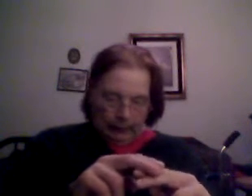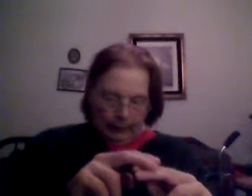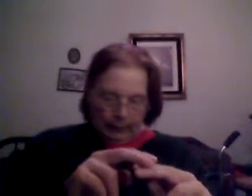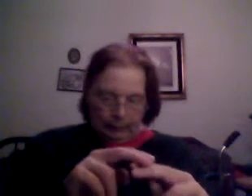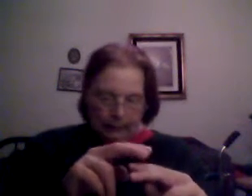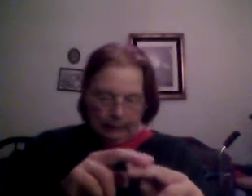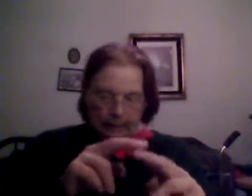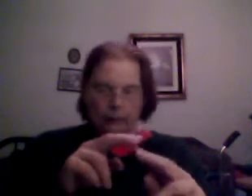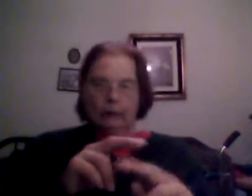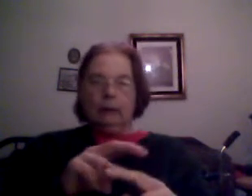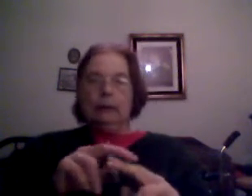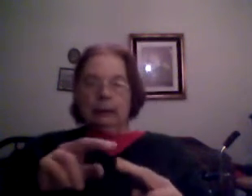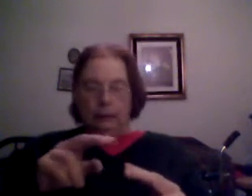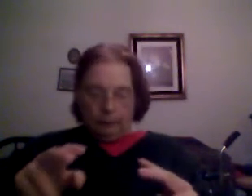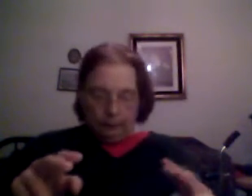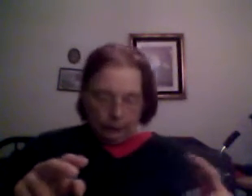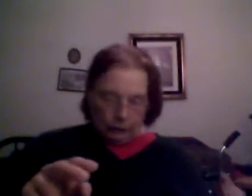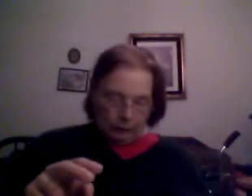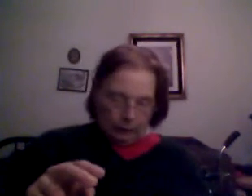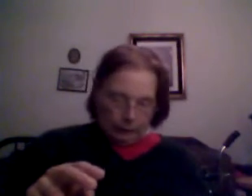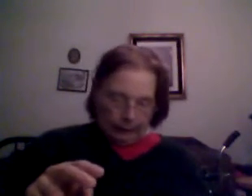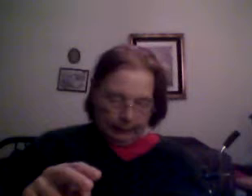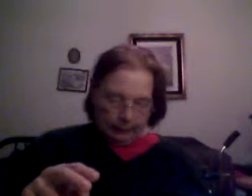an object seen in a sitting position, like